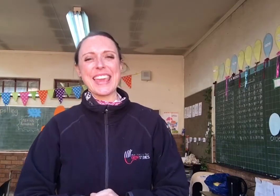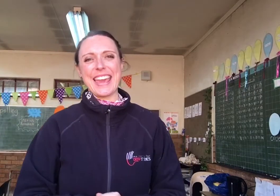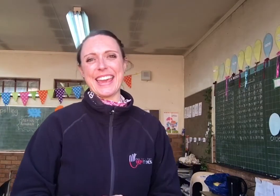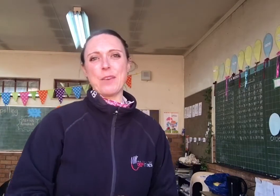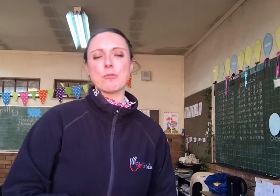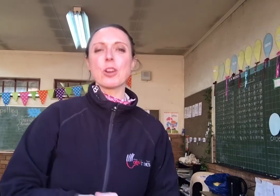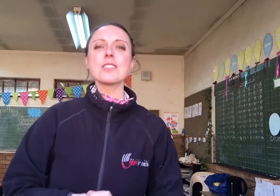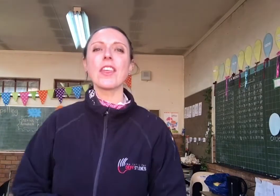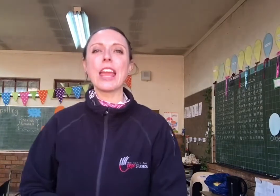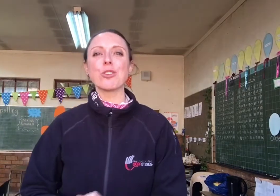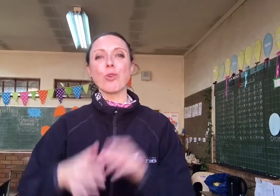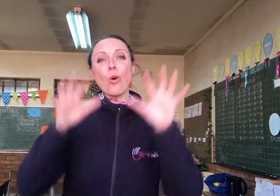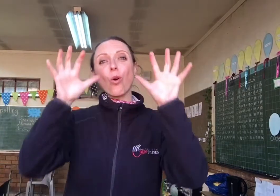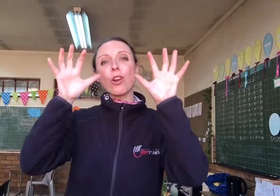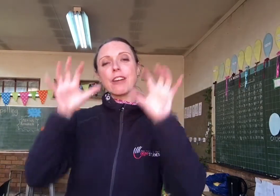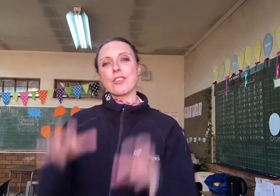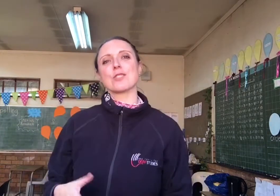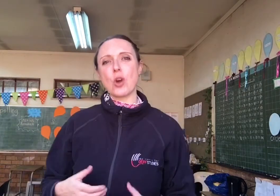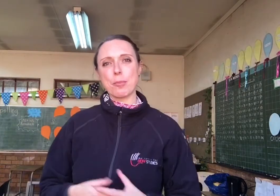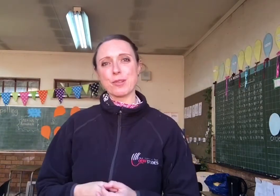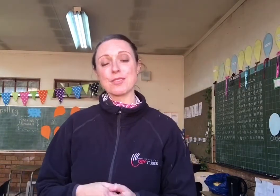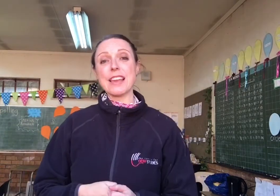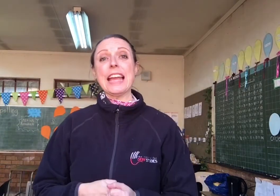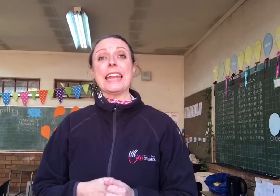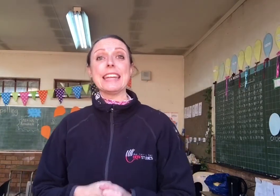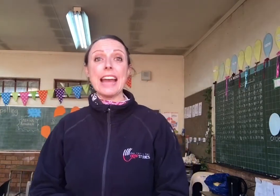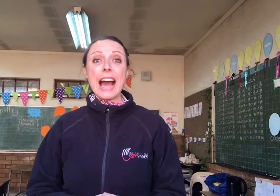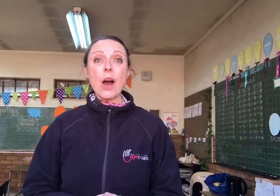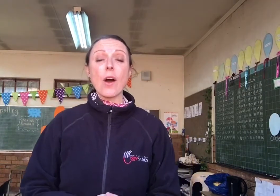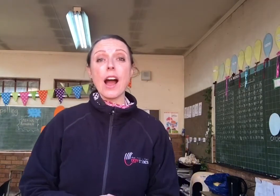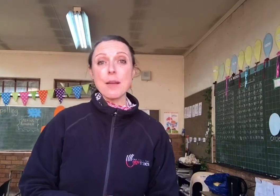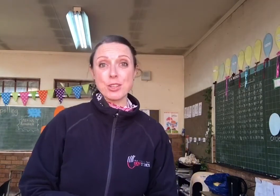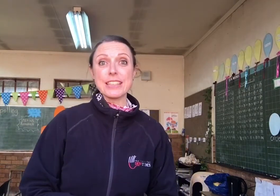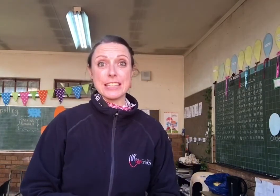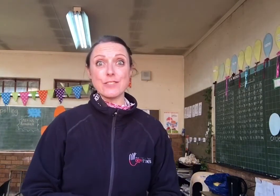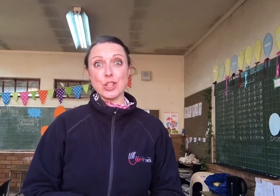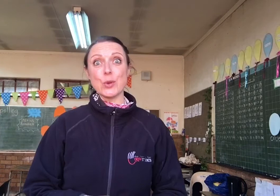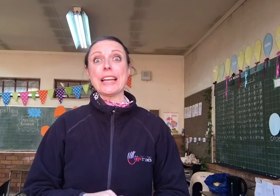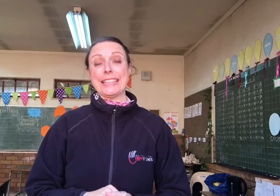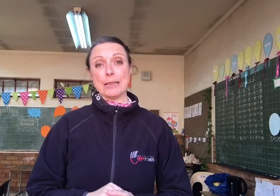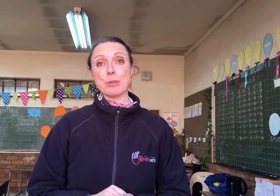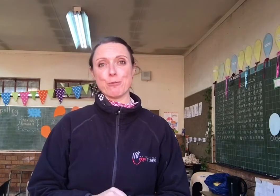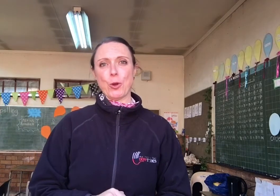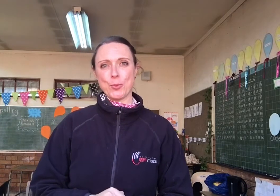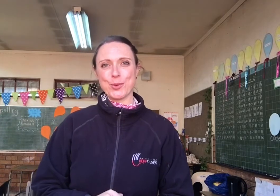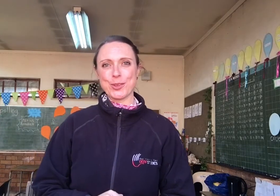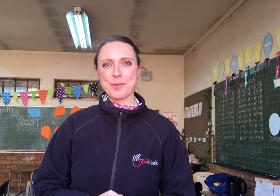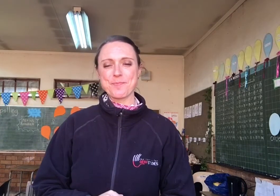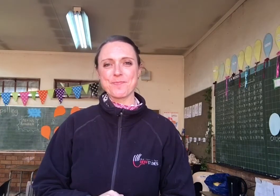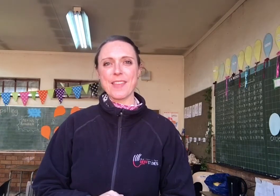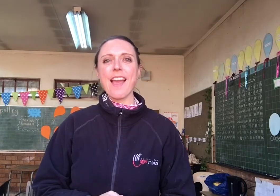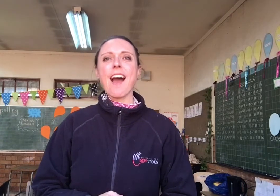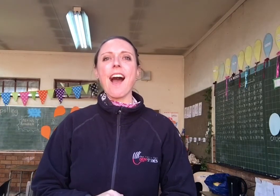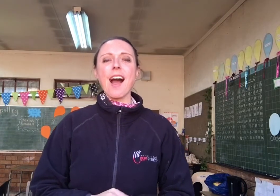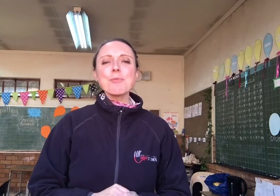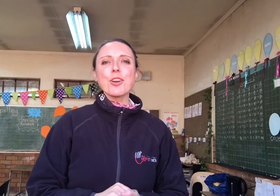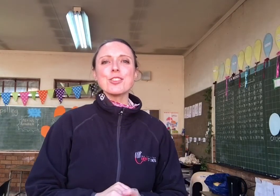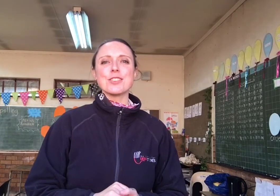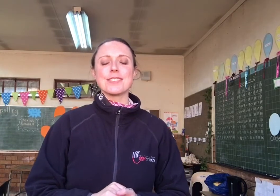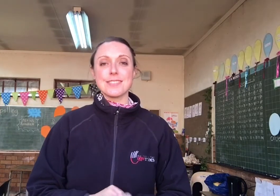Okay, we've got to the end of all of our examples. Now I'm going to give you a little bit of homework. I'm going to say